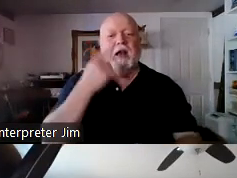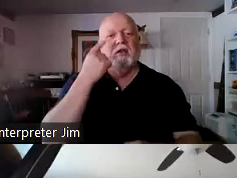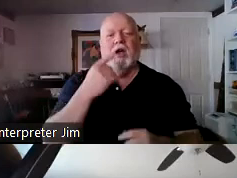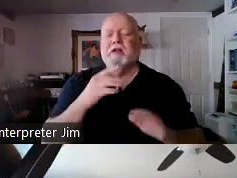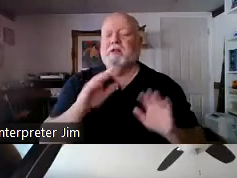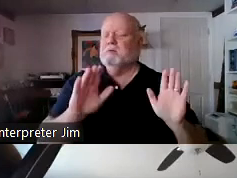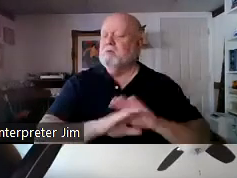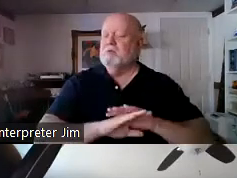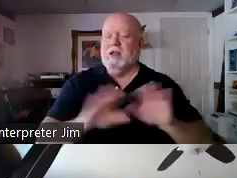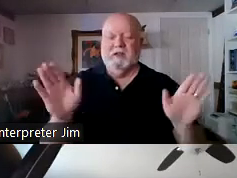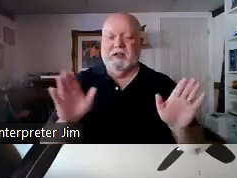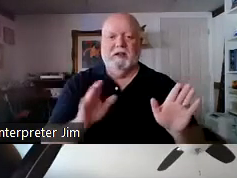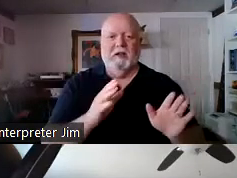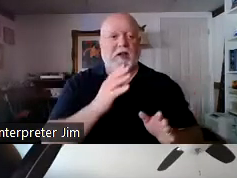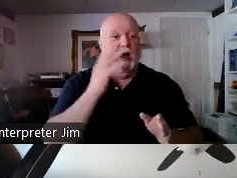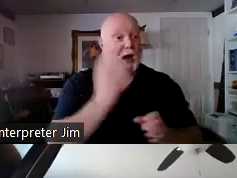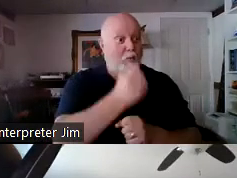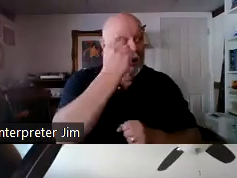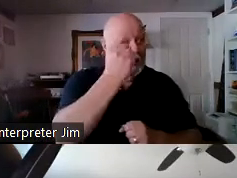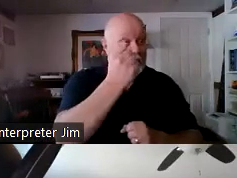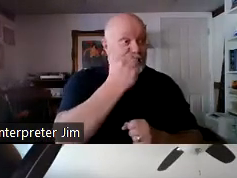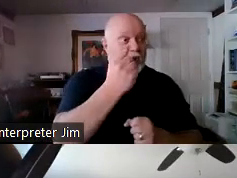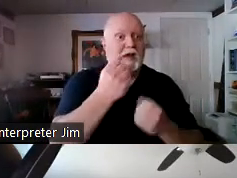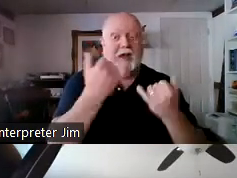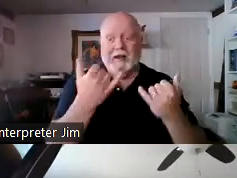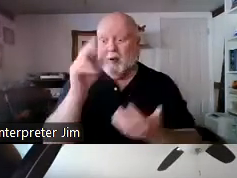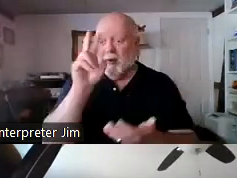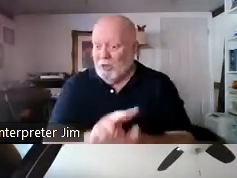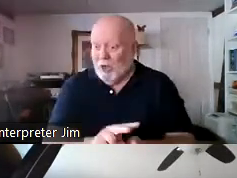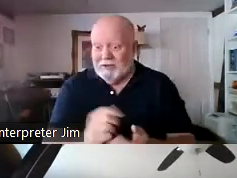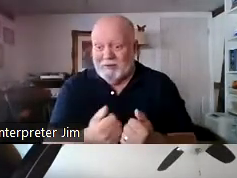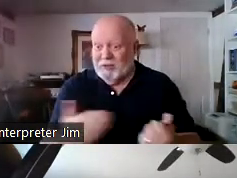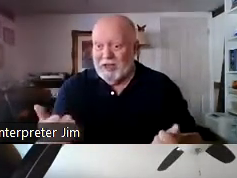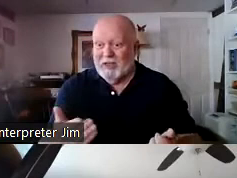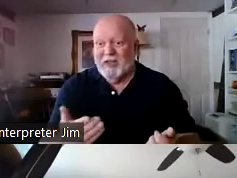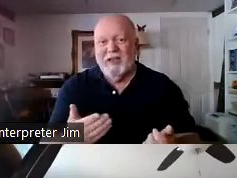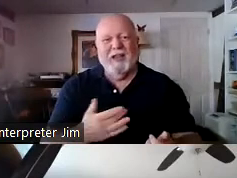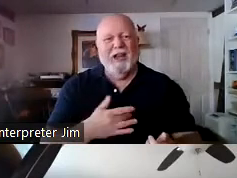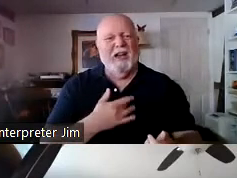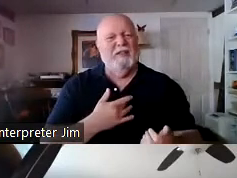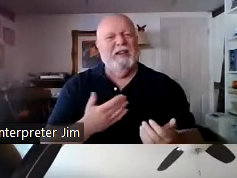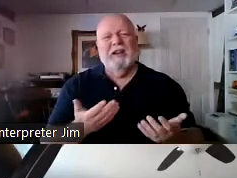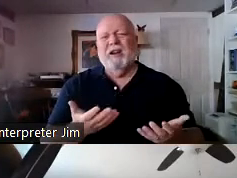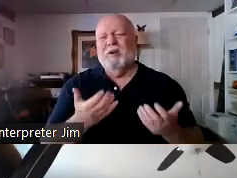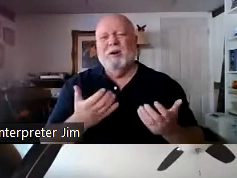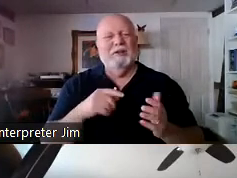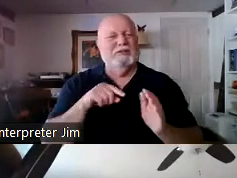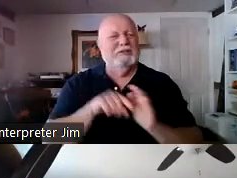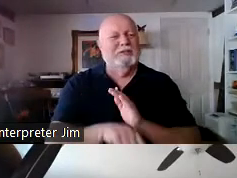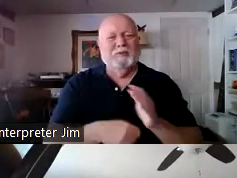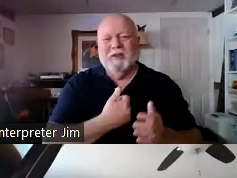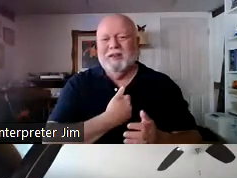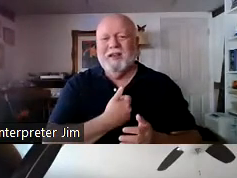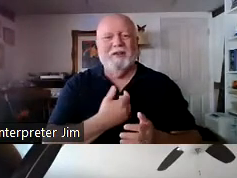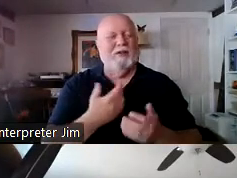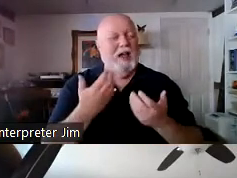won and then I lost everything. And I was suicidal. I didn't want to continue going. And I came